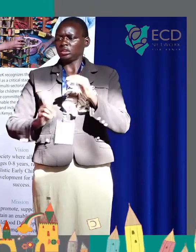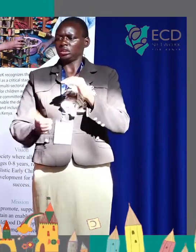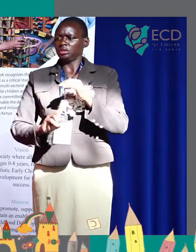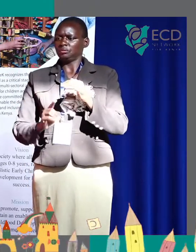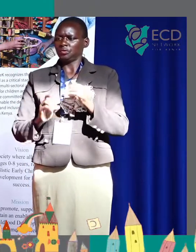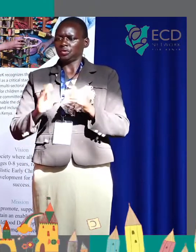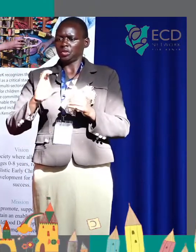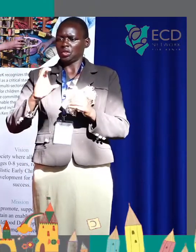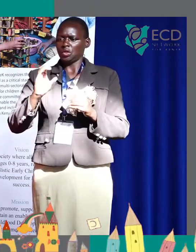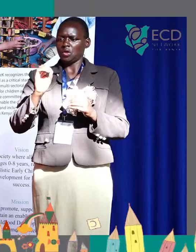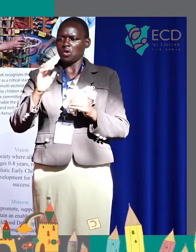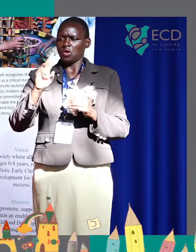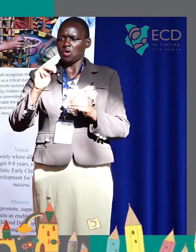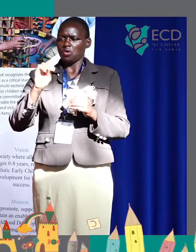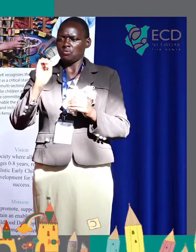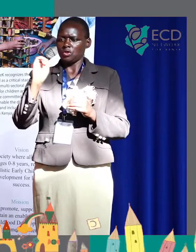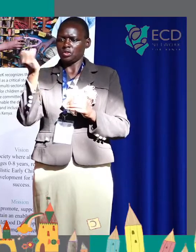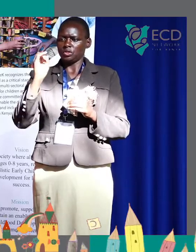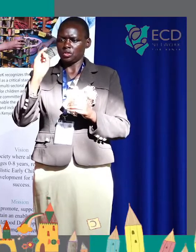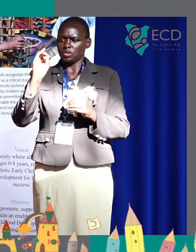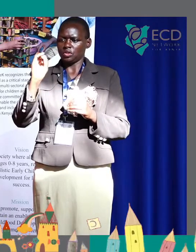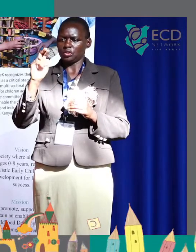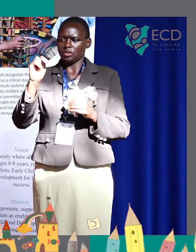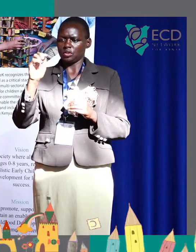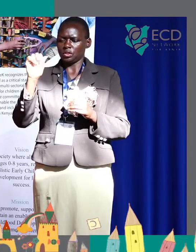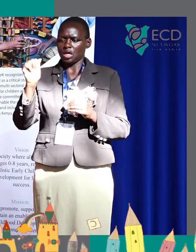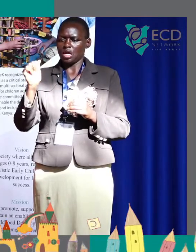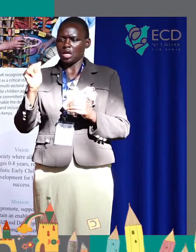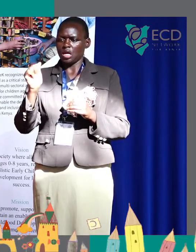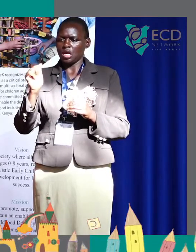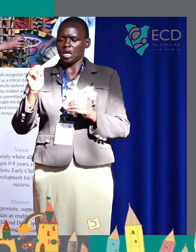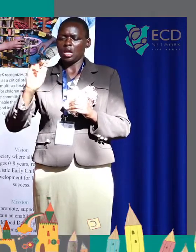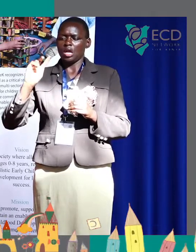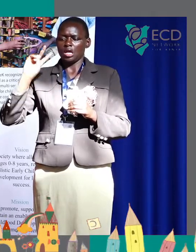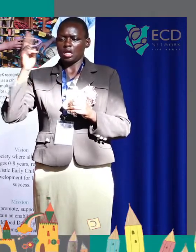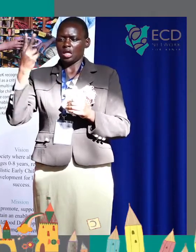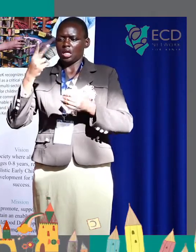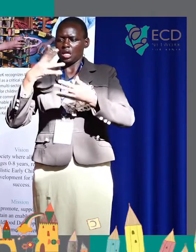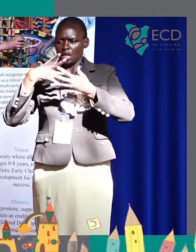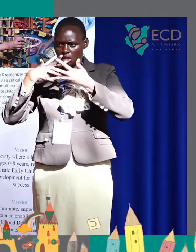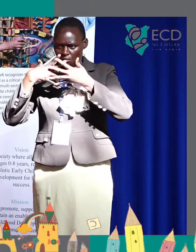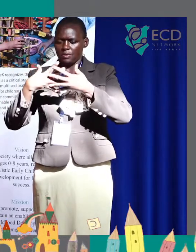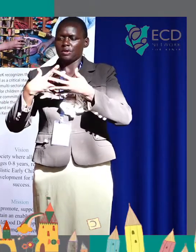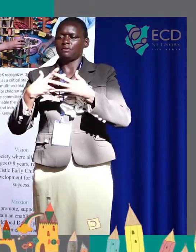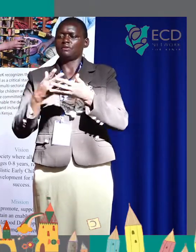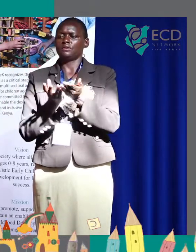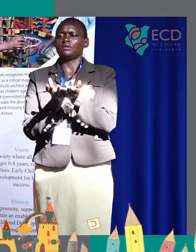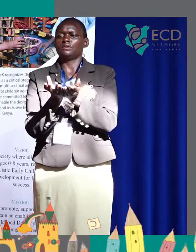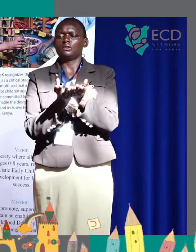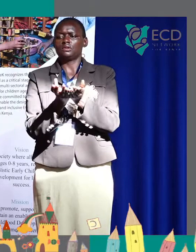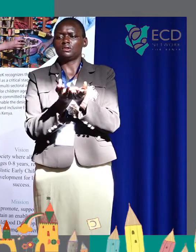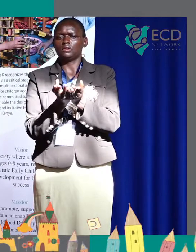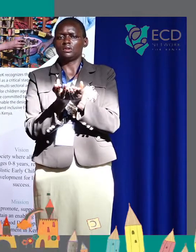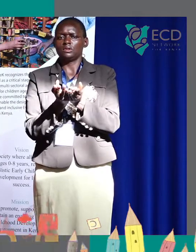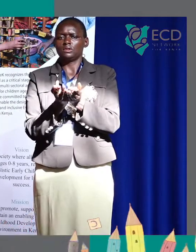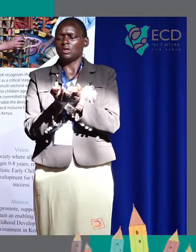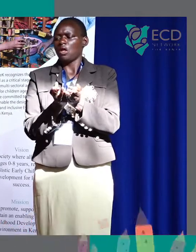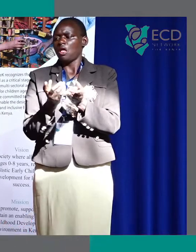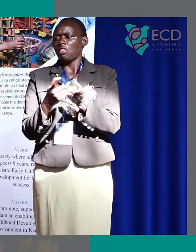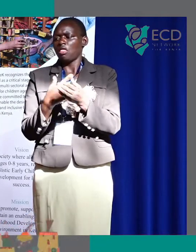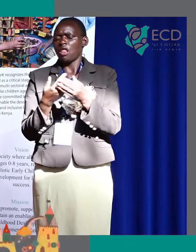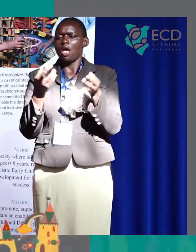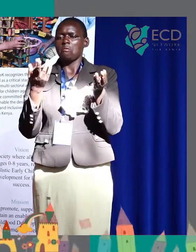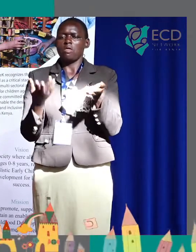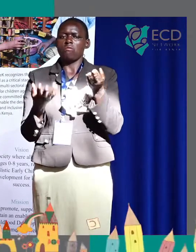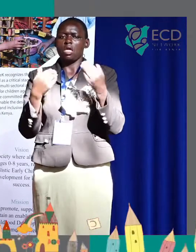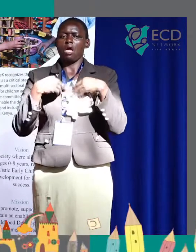Commissioner, the Kenya Prison Service, present to us, and therefore we will have her ready,